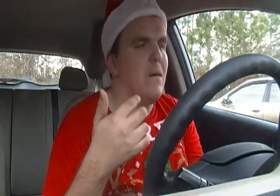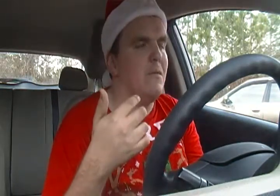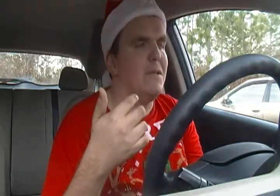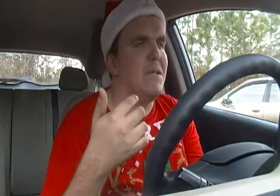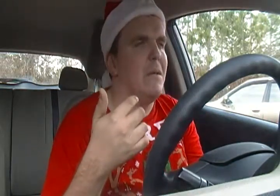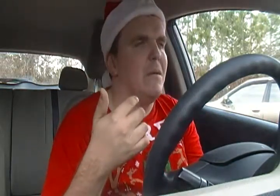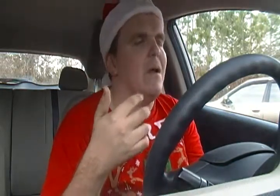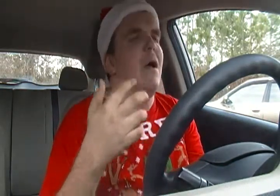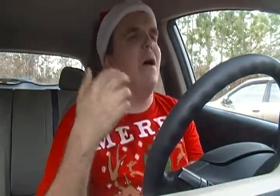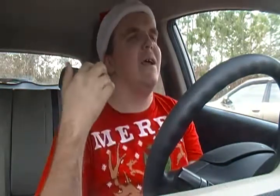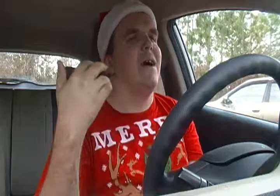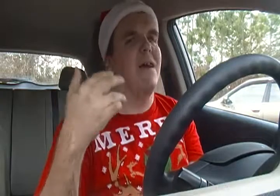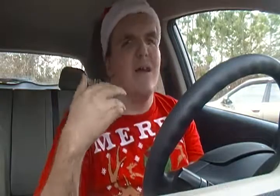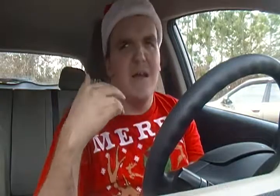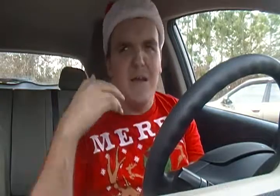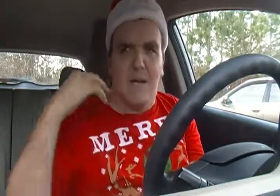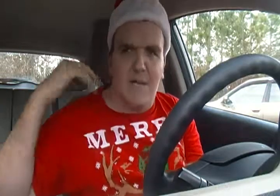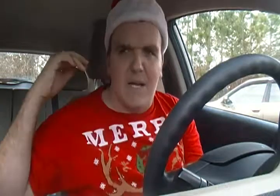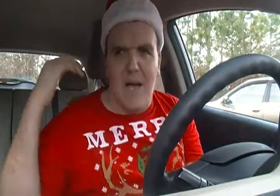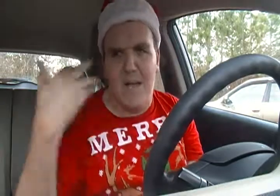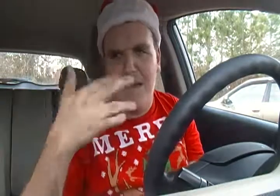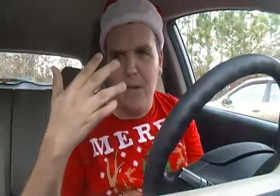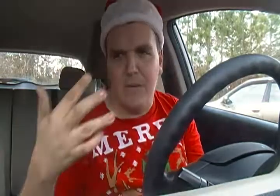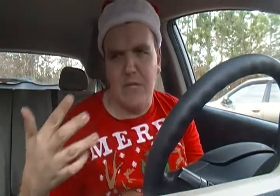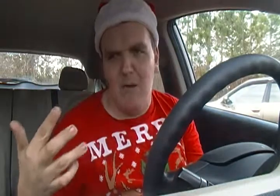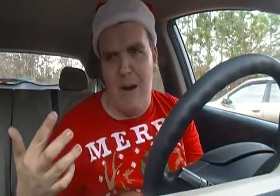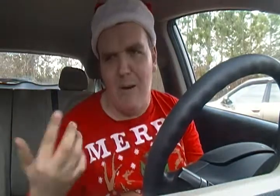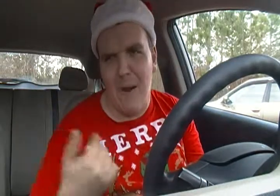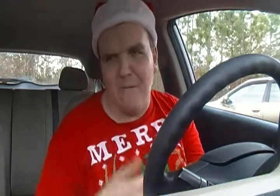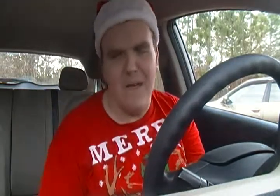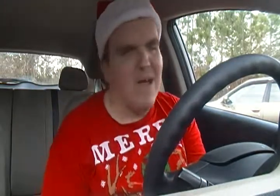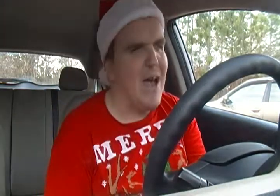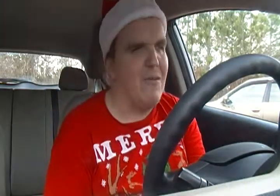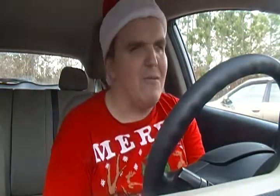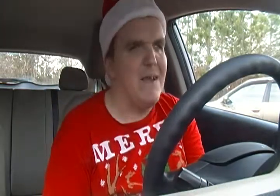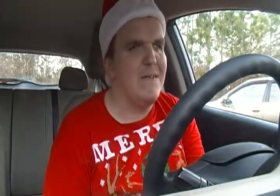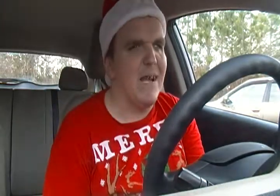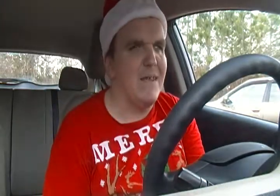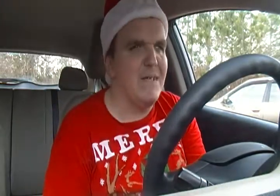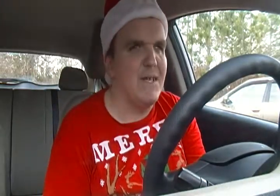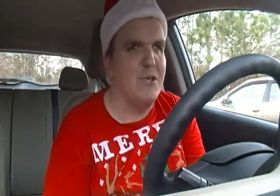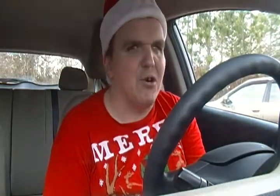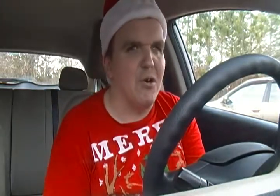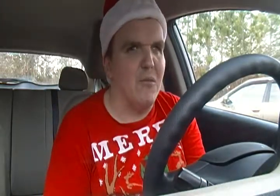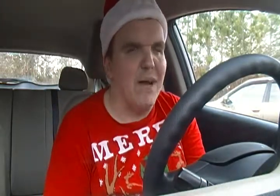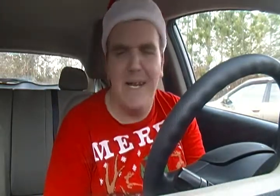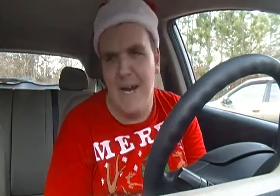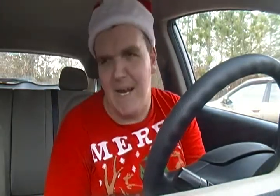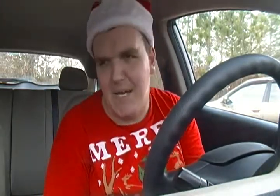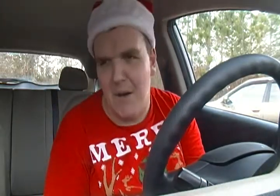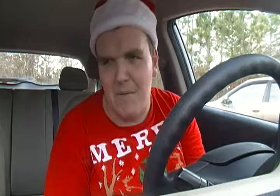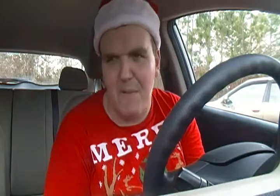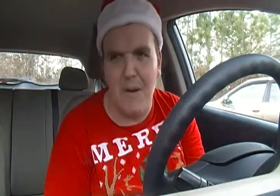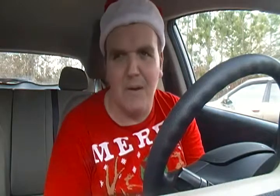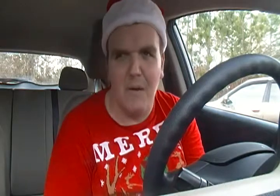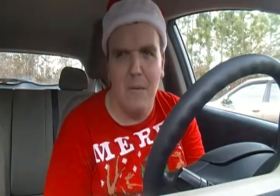what does he do oh yeah scott they throw a snowball at ralphie and he's like listen jerk when i tell you to come you better come